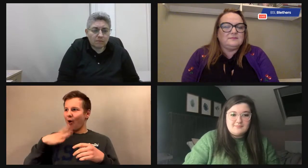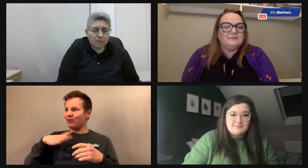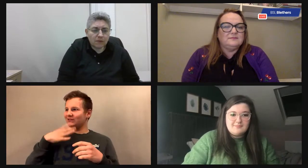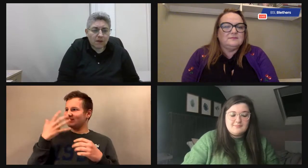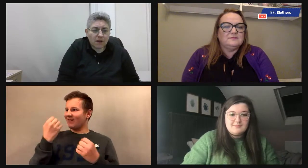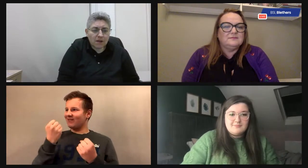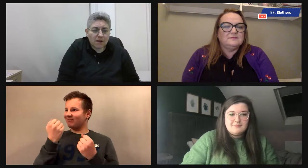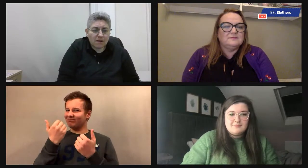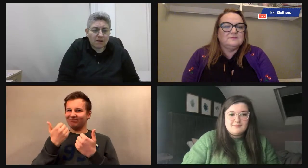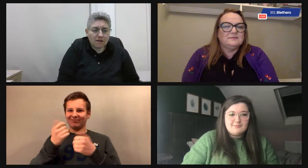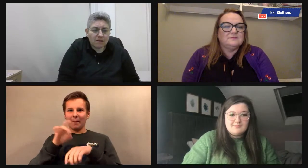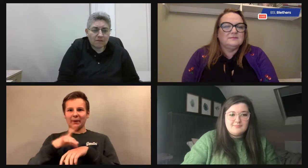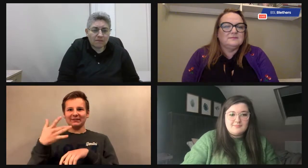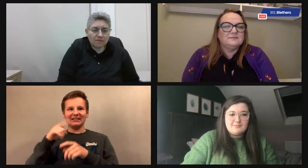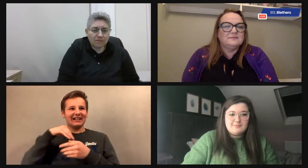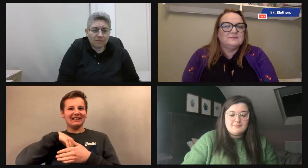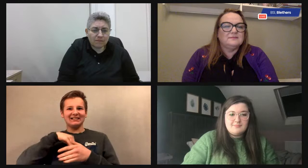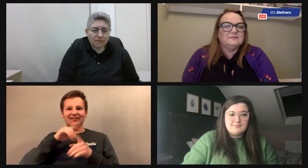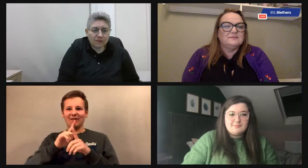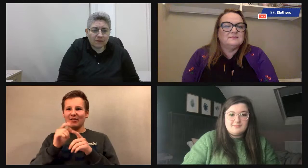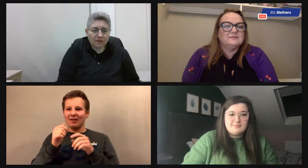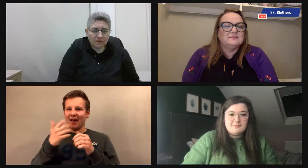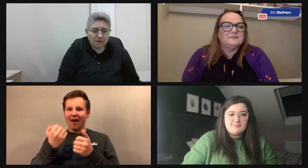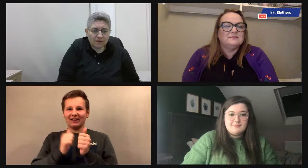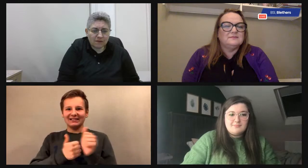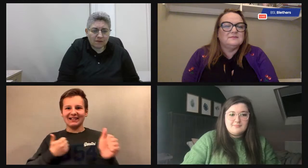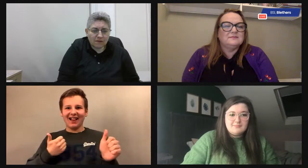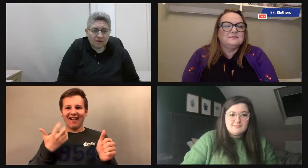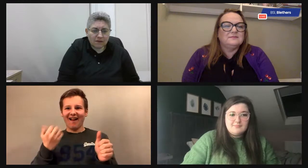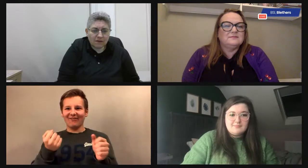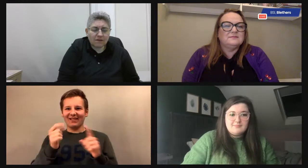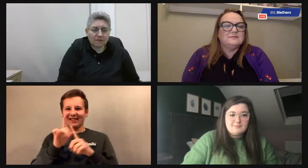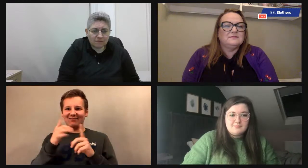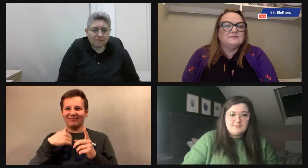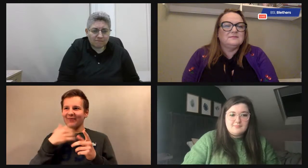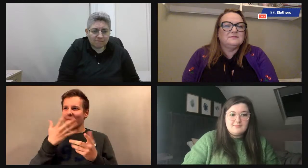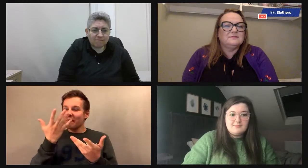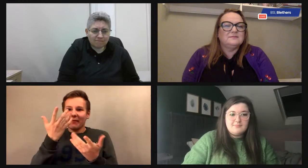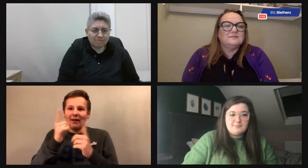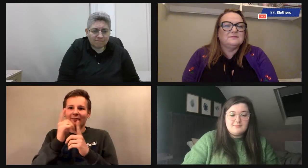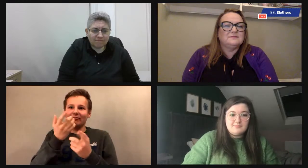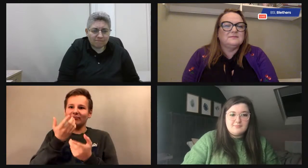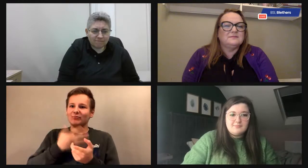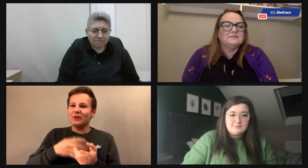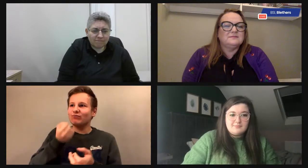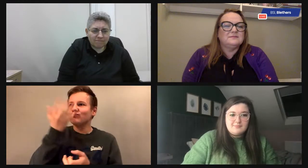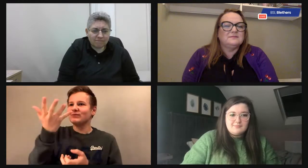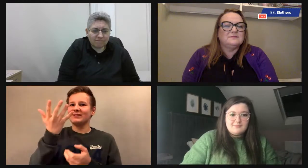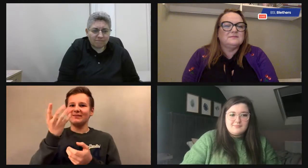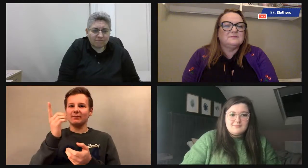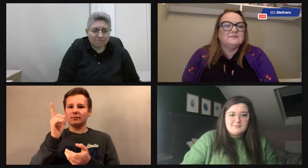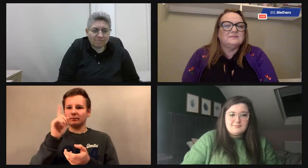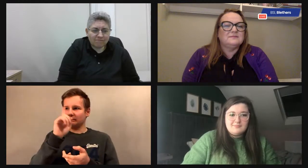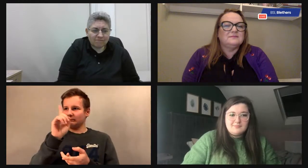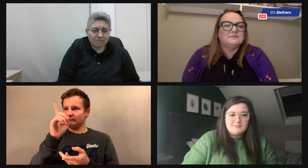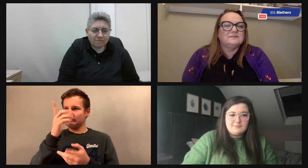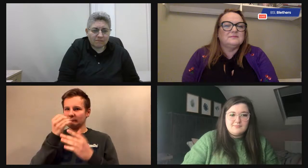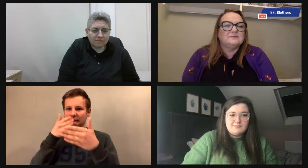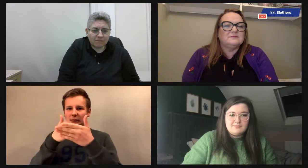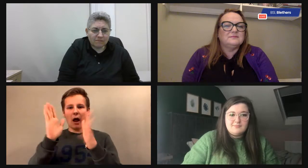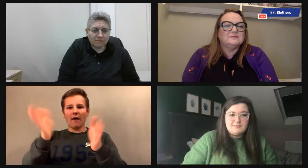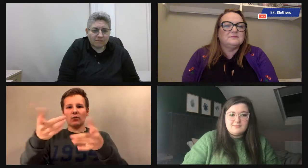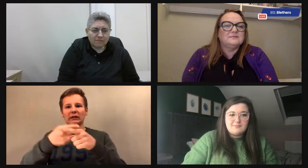do we need? That's such a hot topic because for me, a deaf counsellor